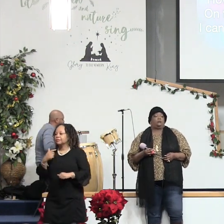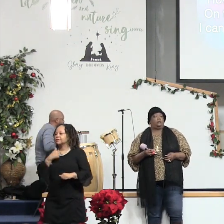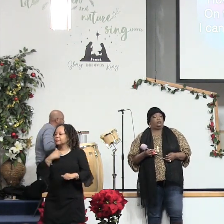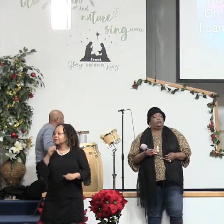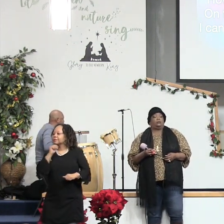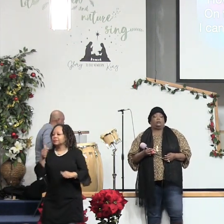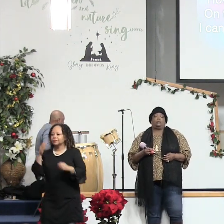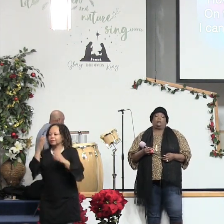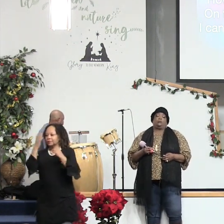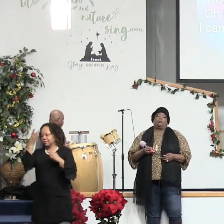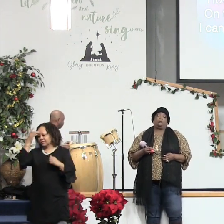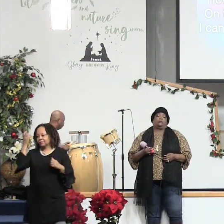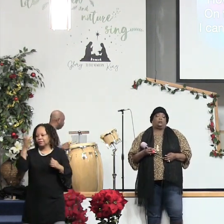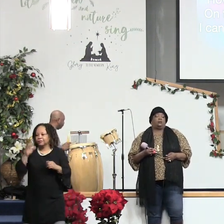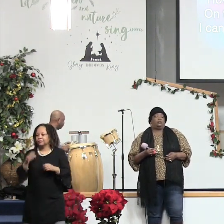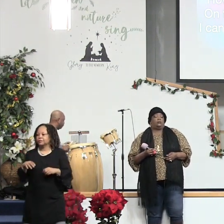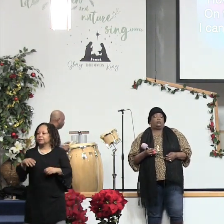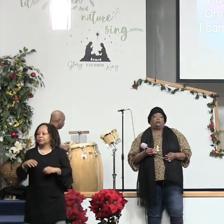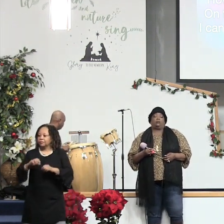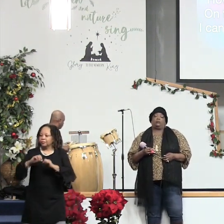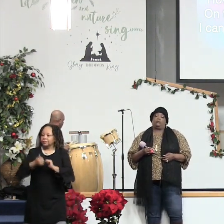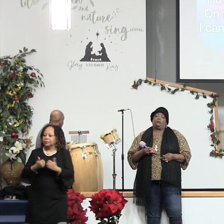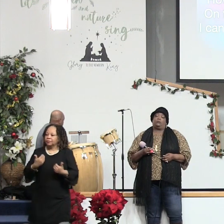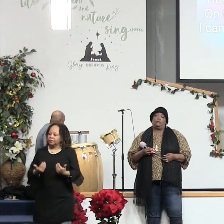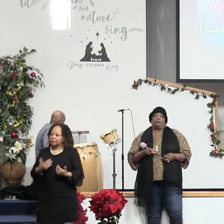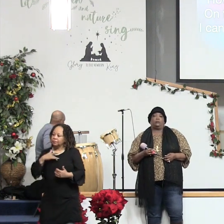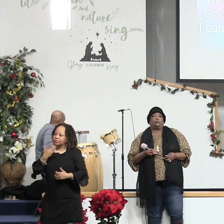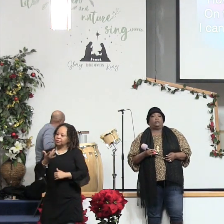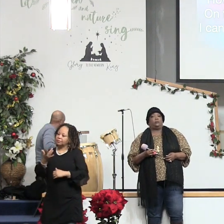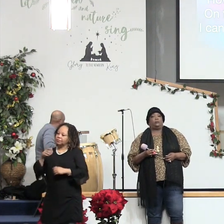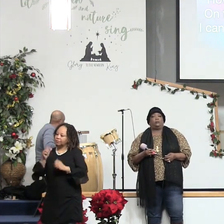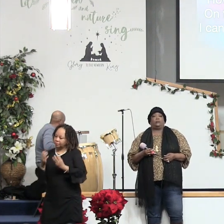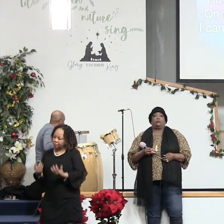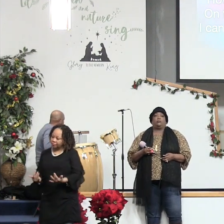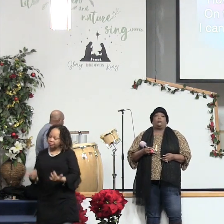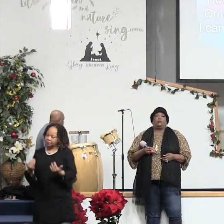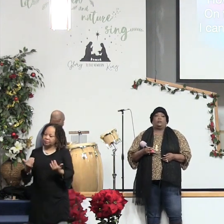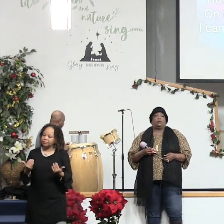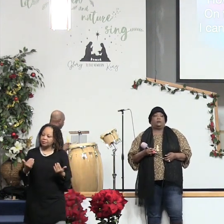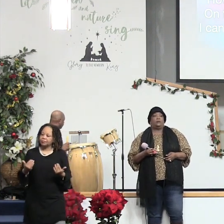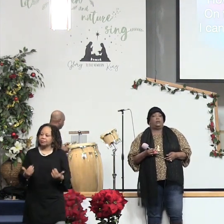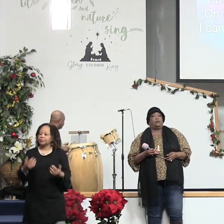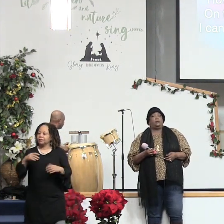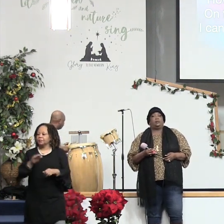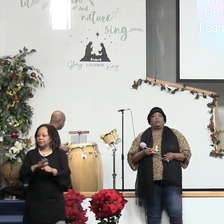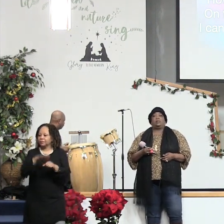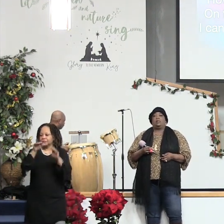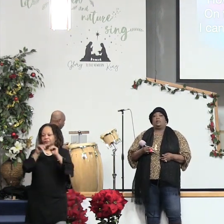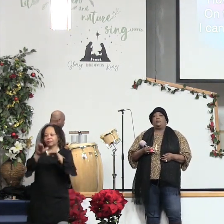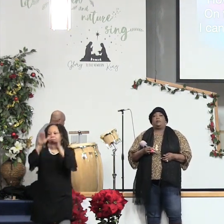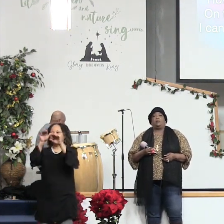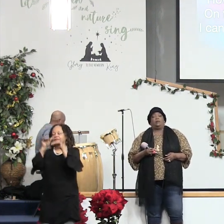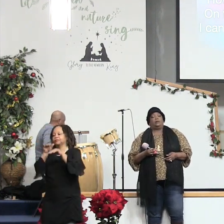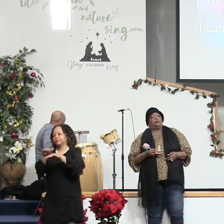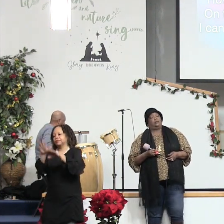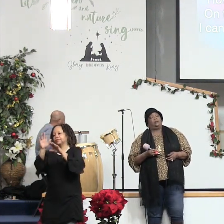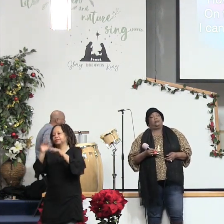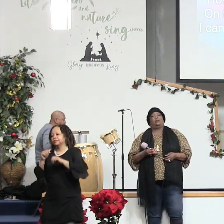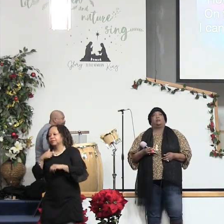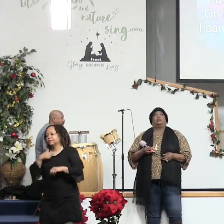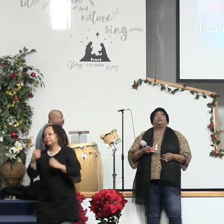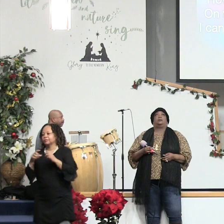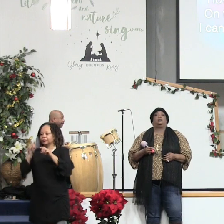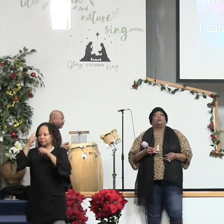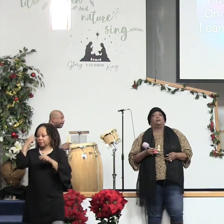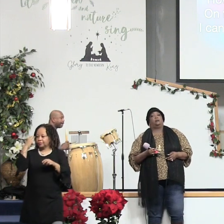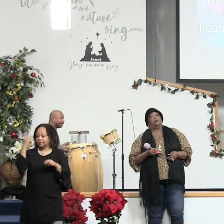enough. I don't wanna forget how I feel right now. On the mountaintop, I